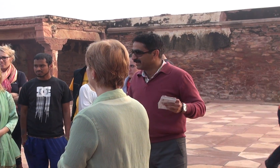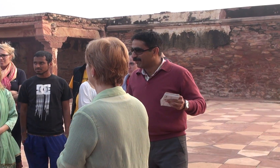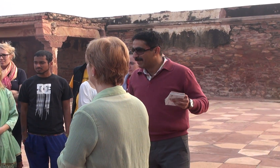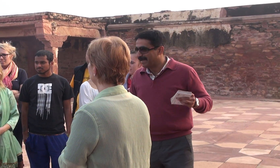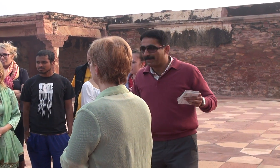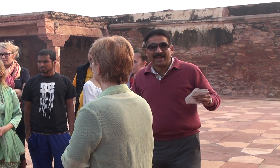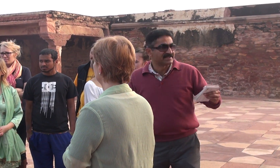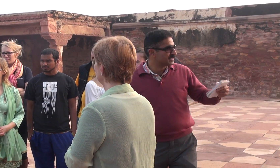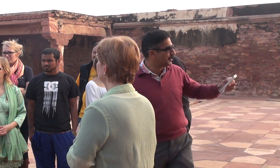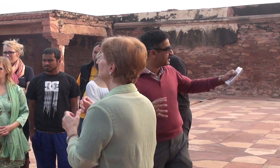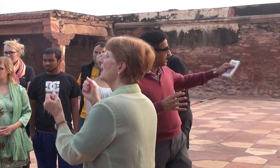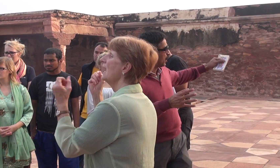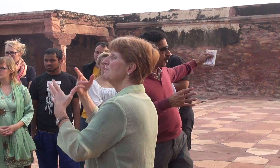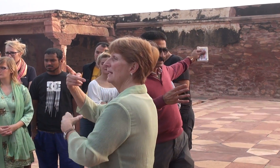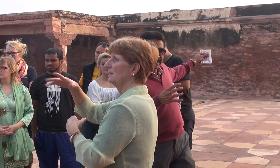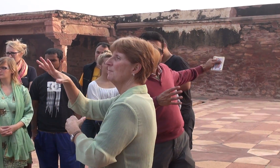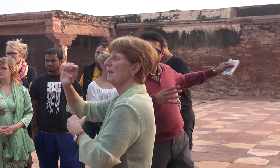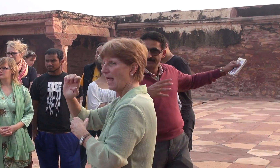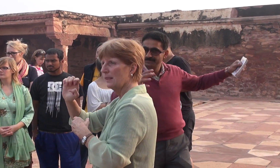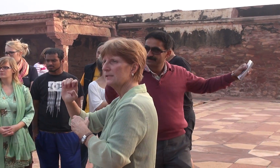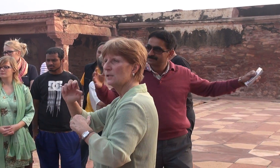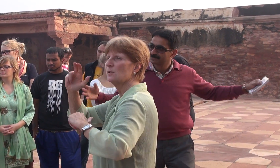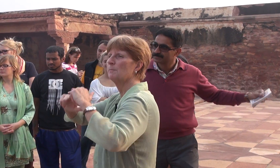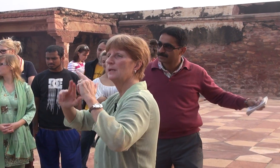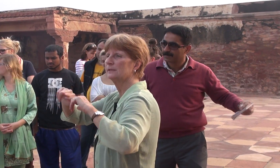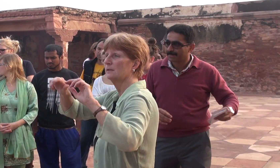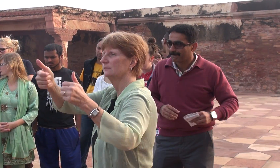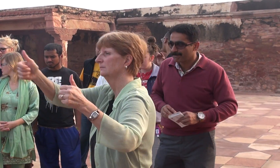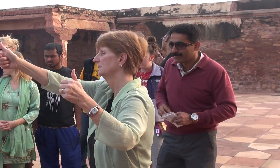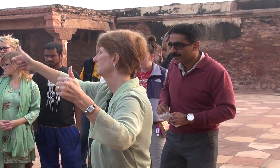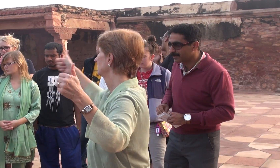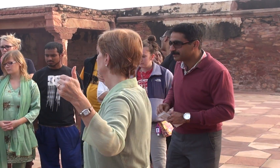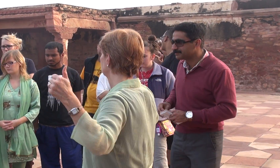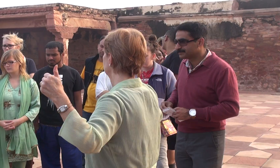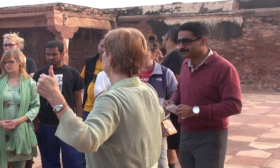And then there were many palaces built alongside.